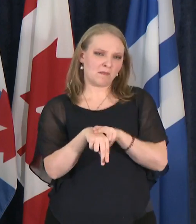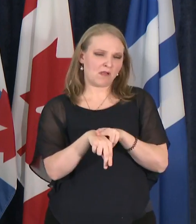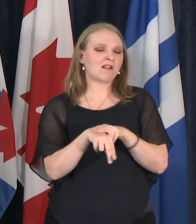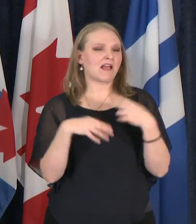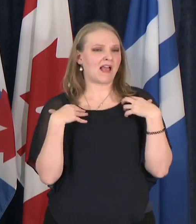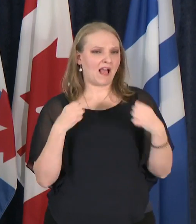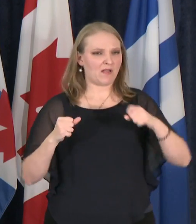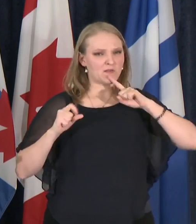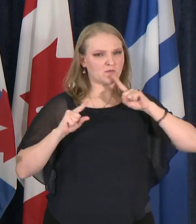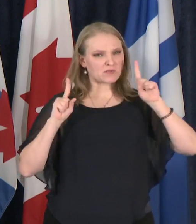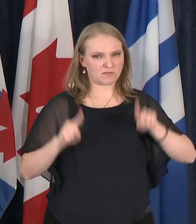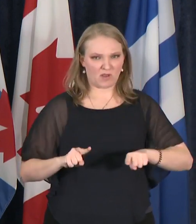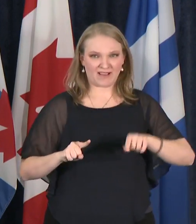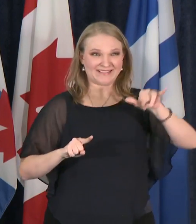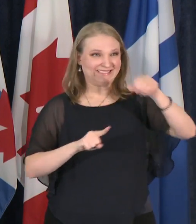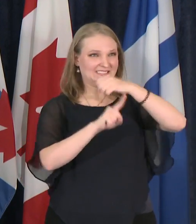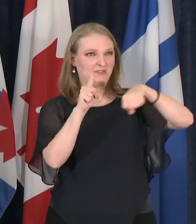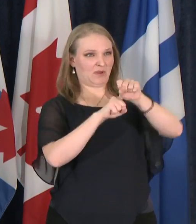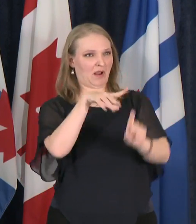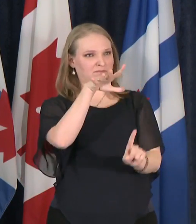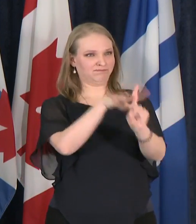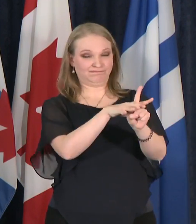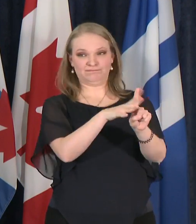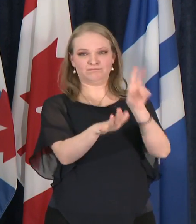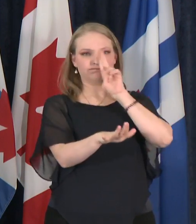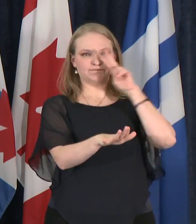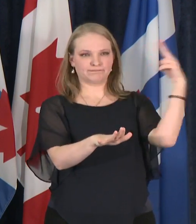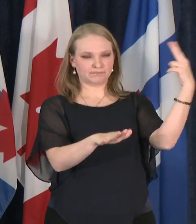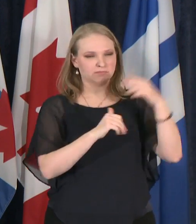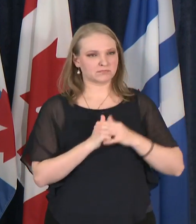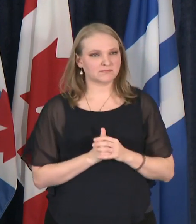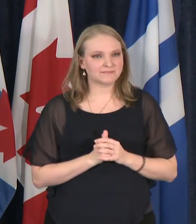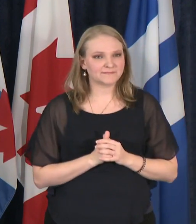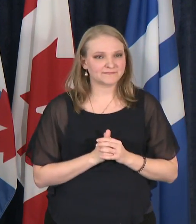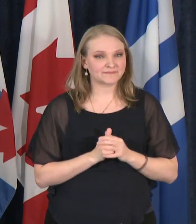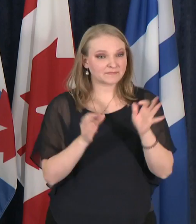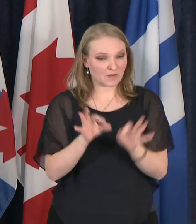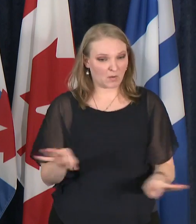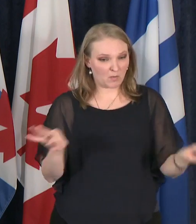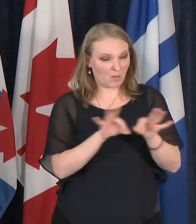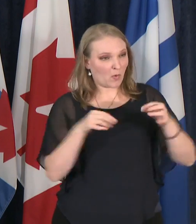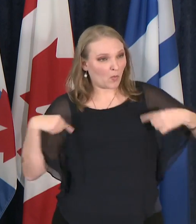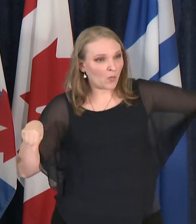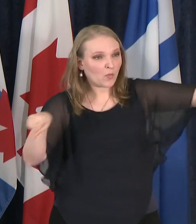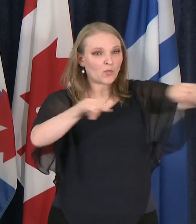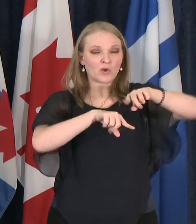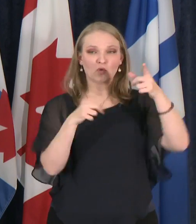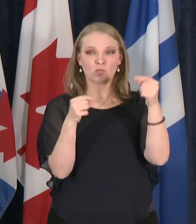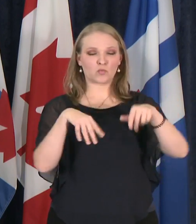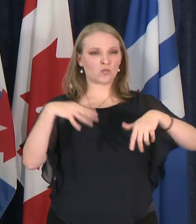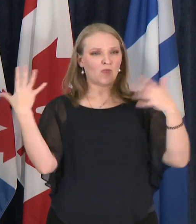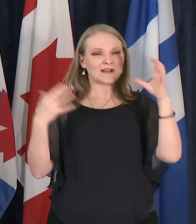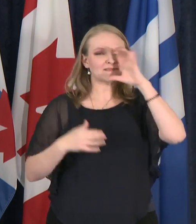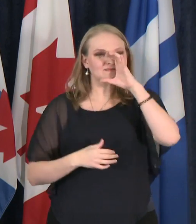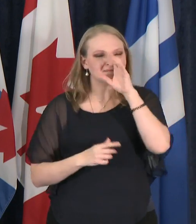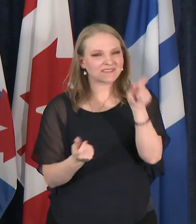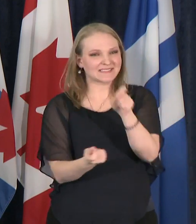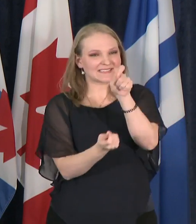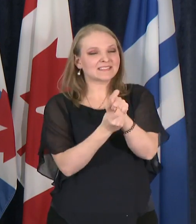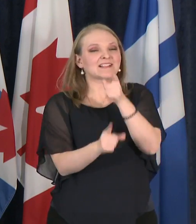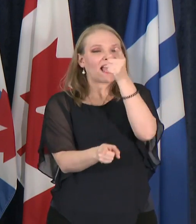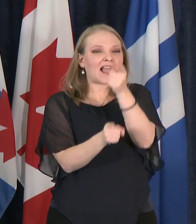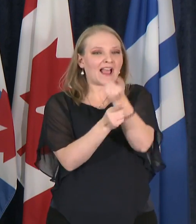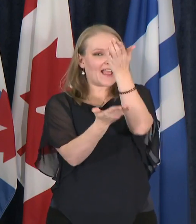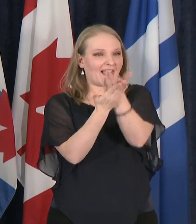abnormal situation. The most important thing that each of us can do is to seek out accurate information and